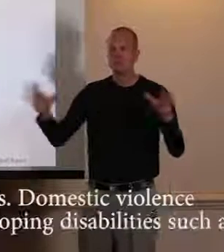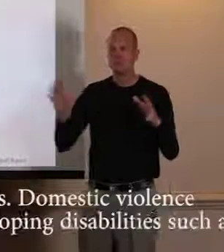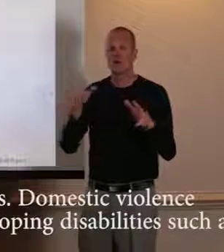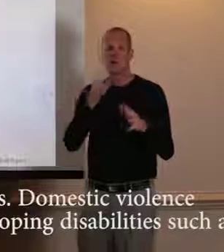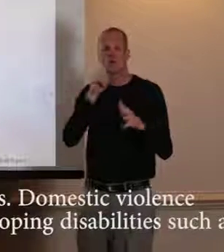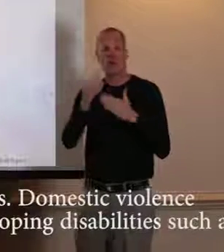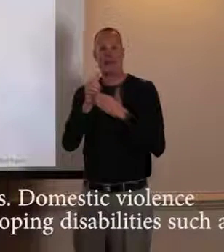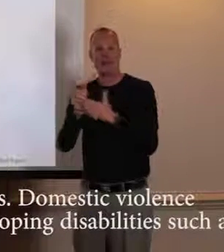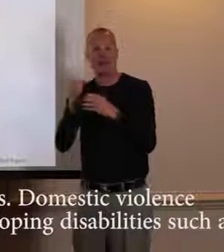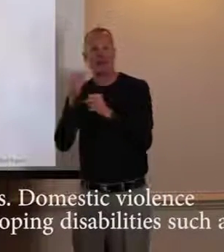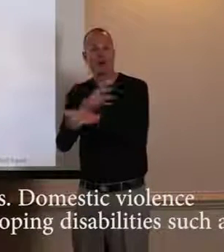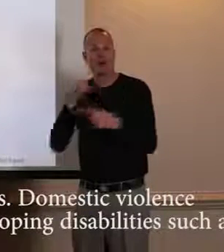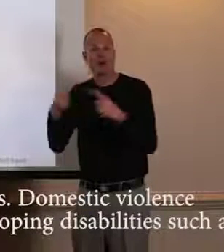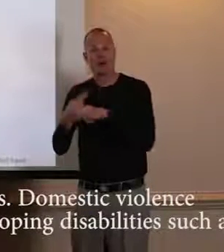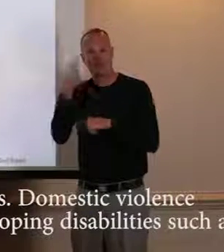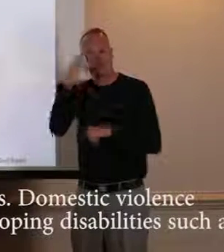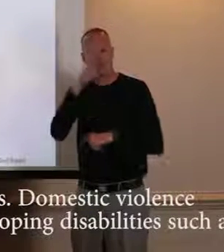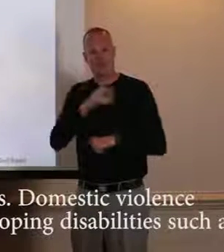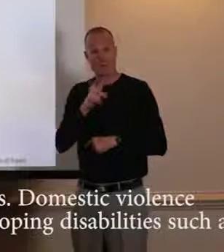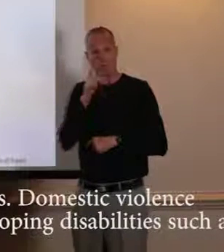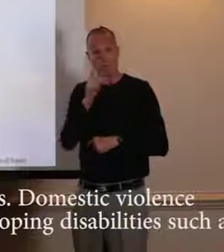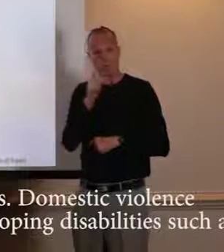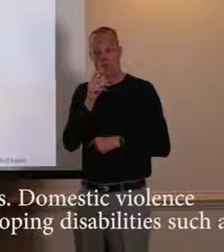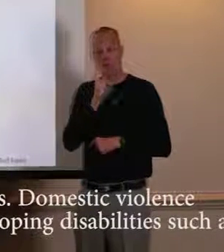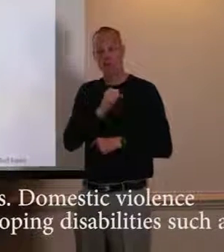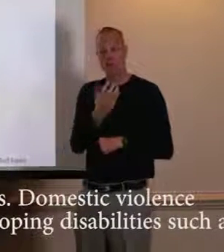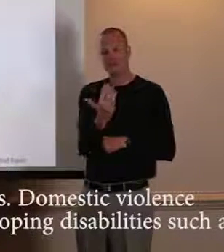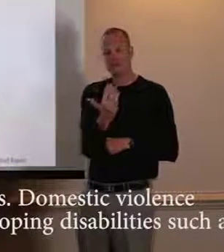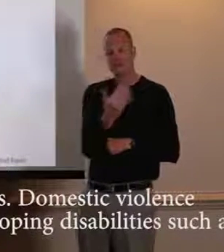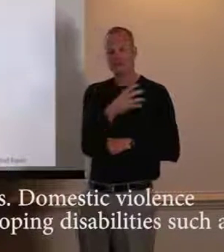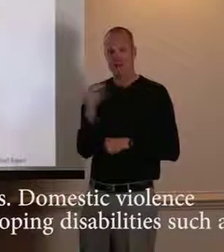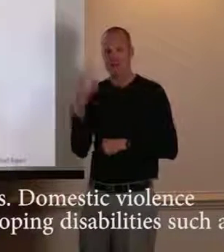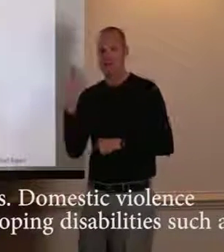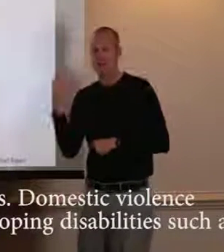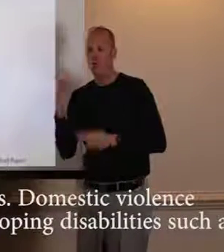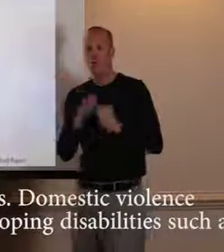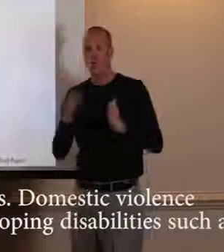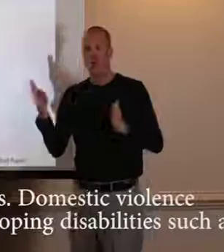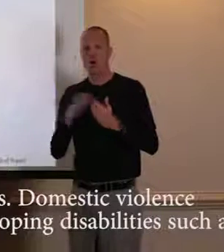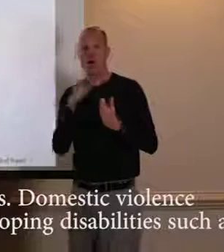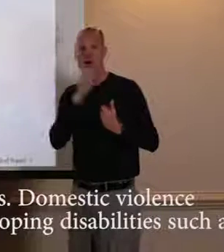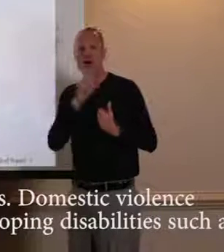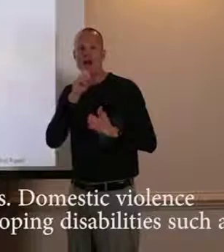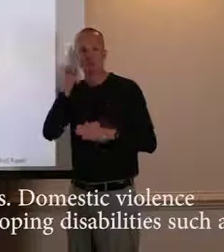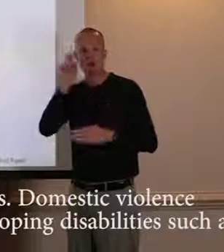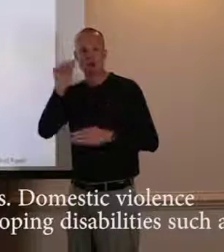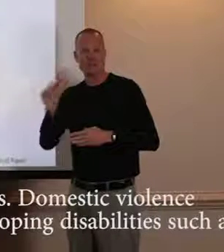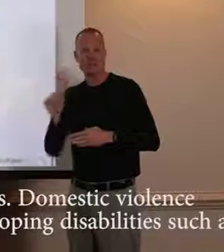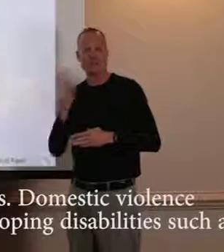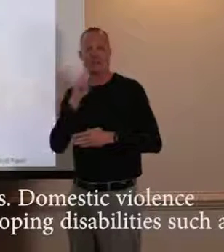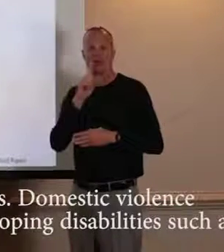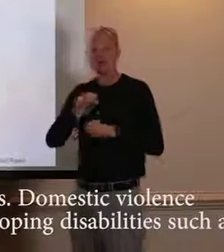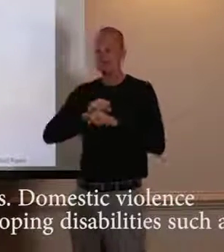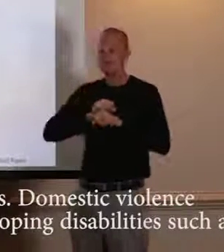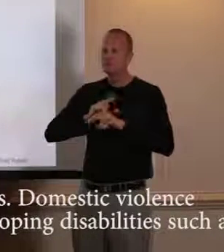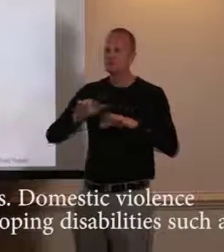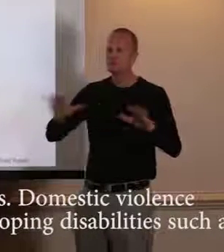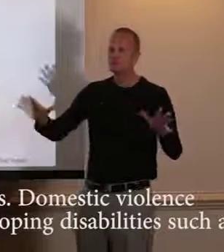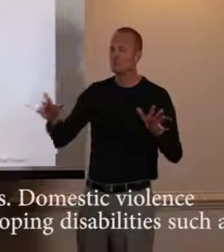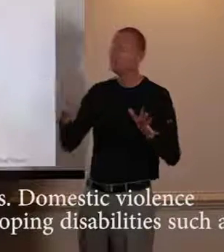15 and 44 in the United States. Domestic violence survivors have reported developing disabilities such